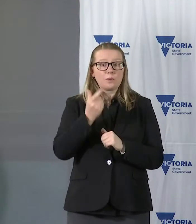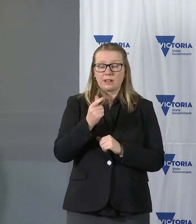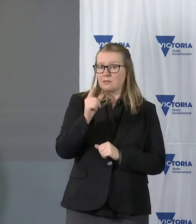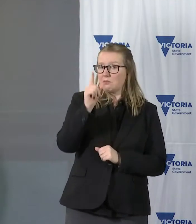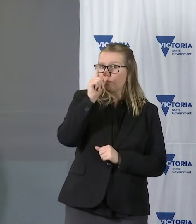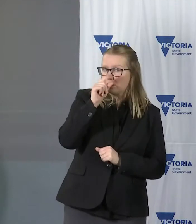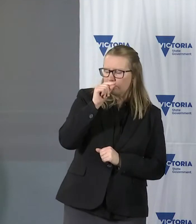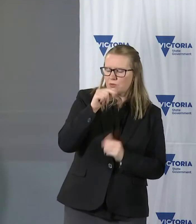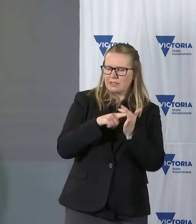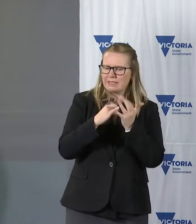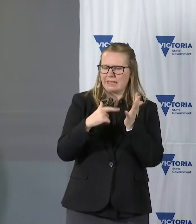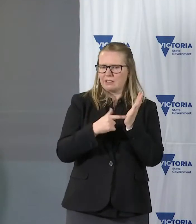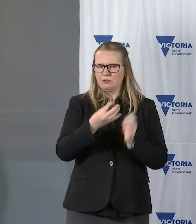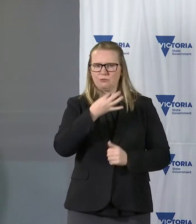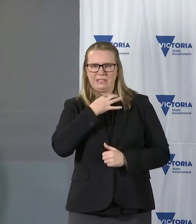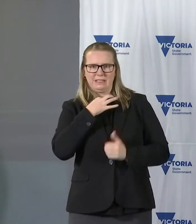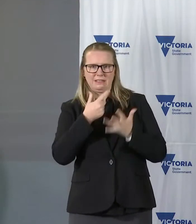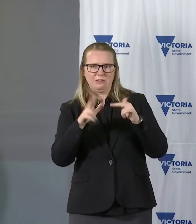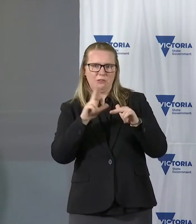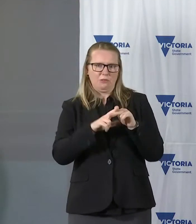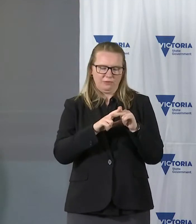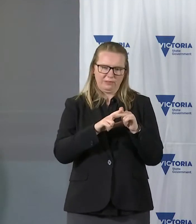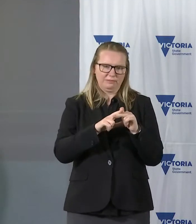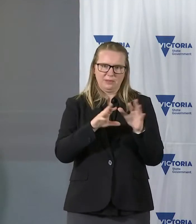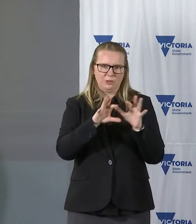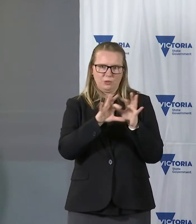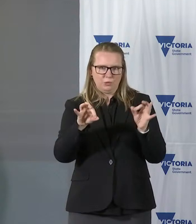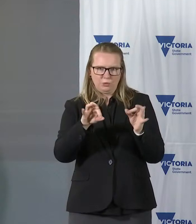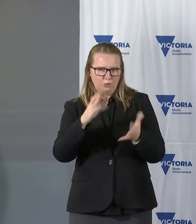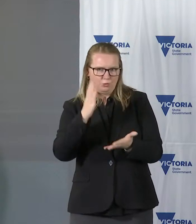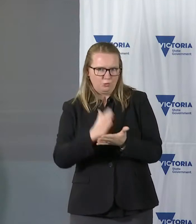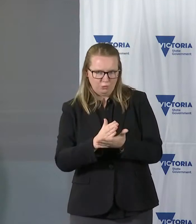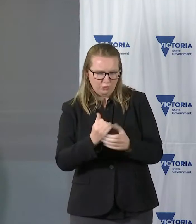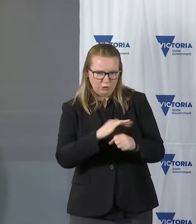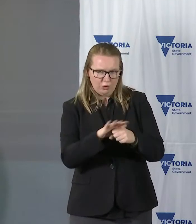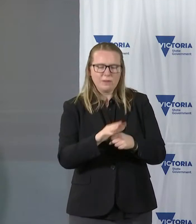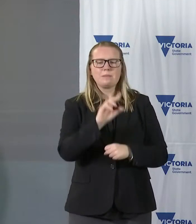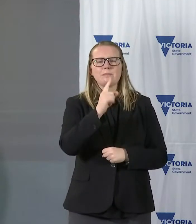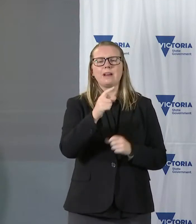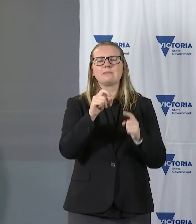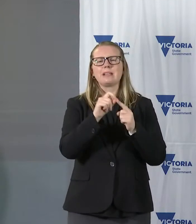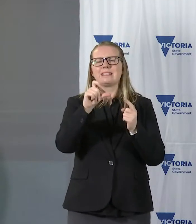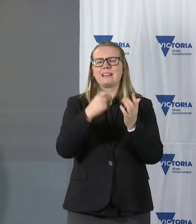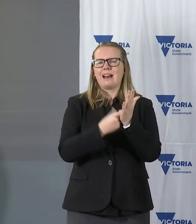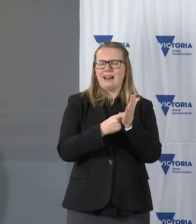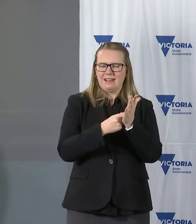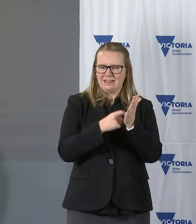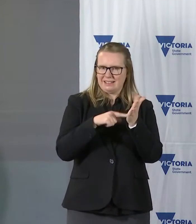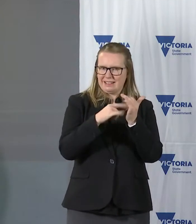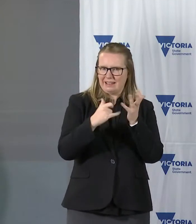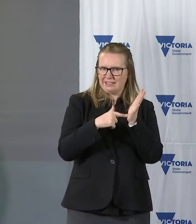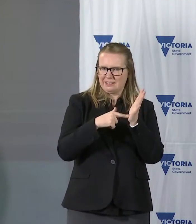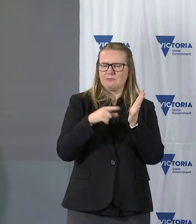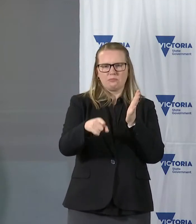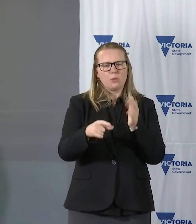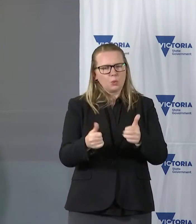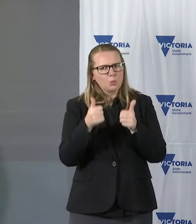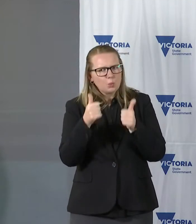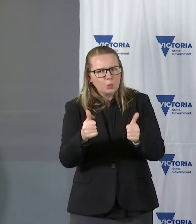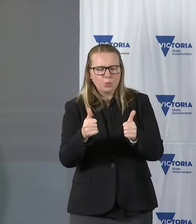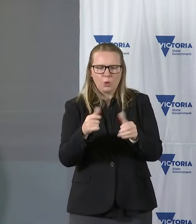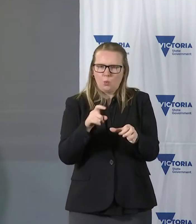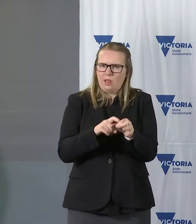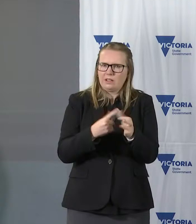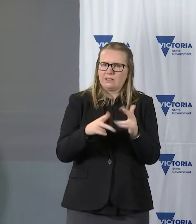test has, then yes, there is that chance, but we know that PCRs are the gold standard, and